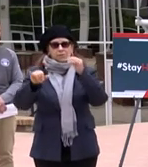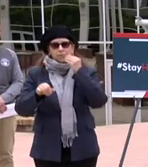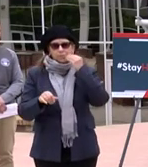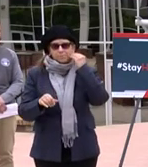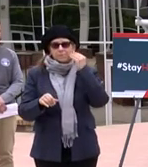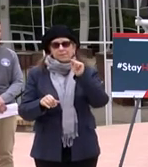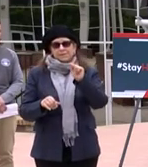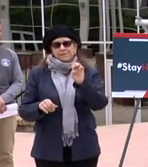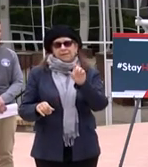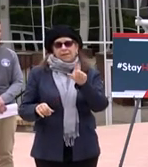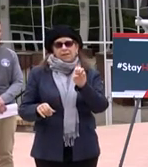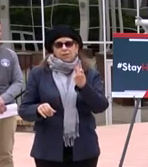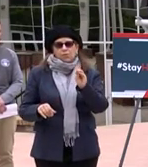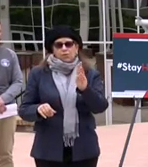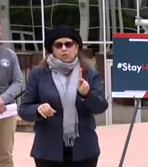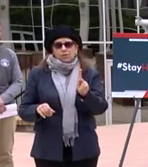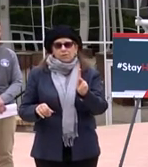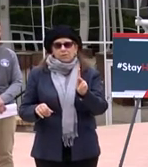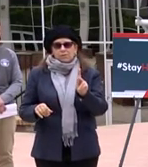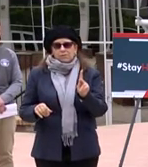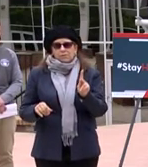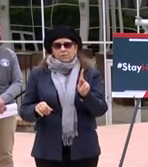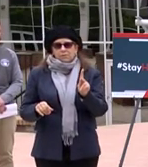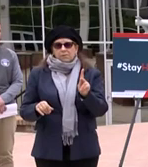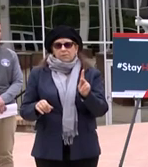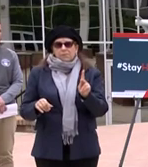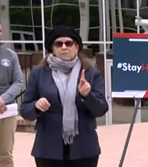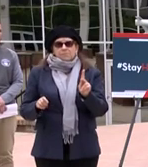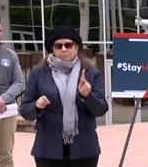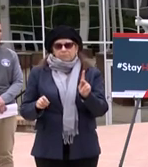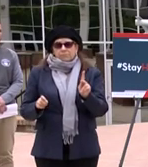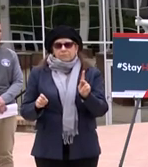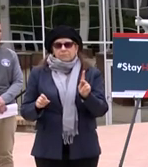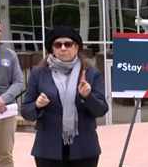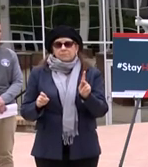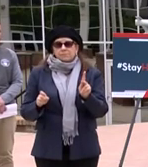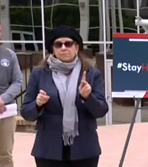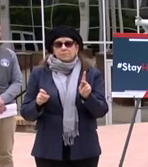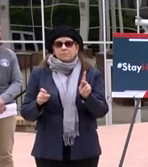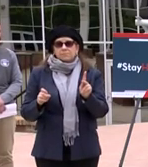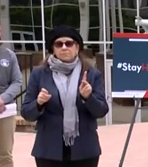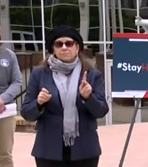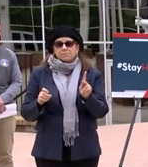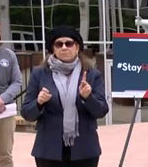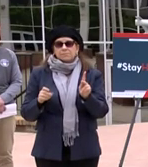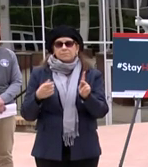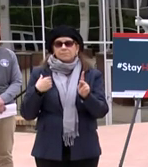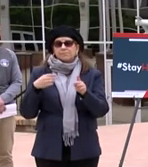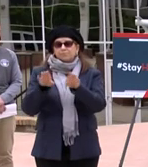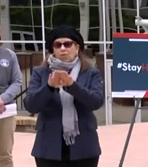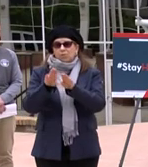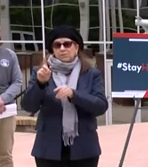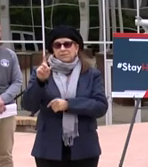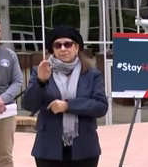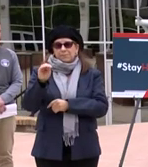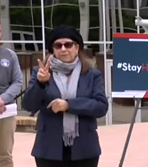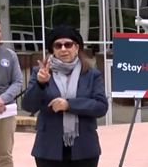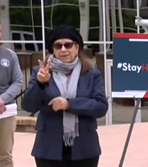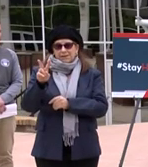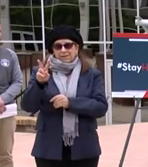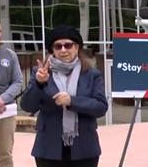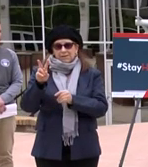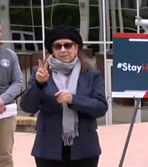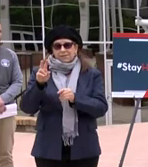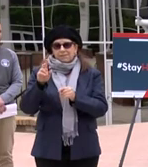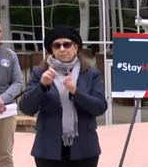notably, we took all of our DMV operations virtual. So now there's no